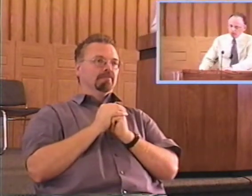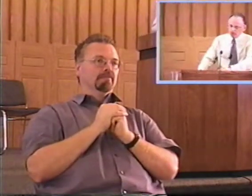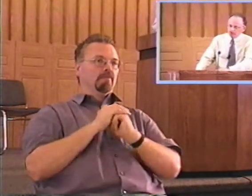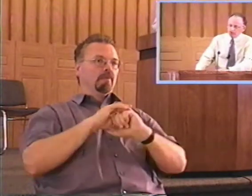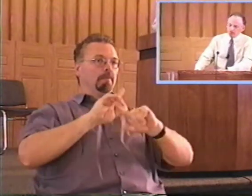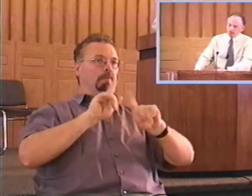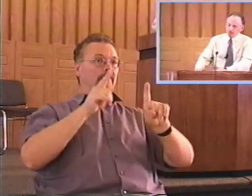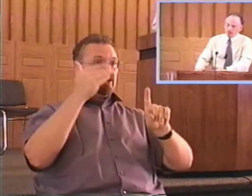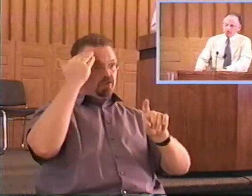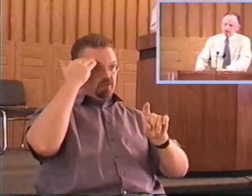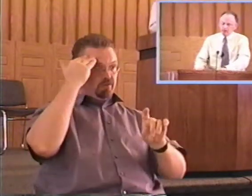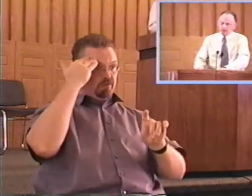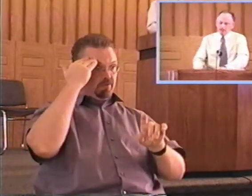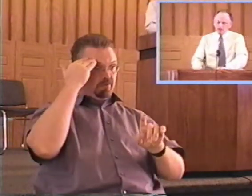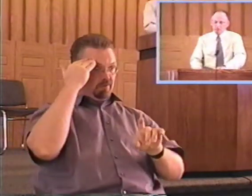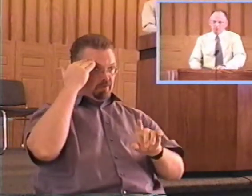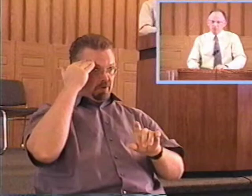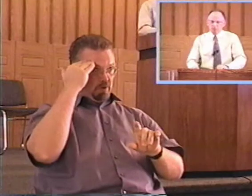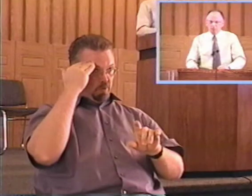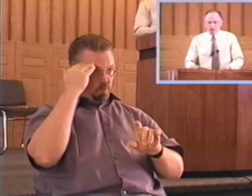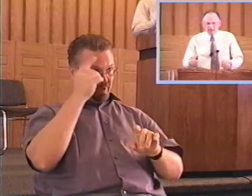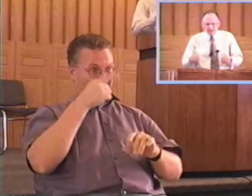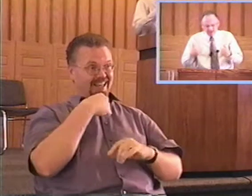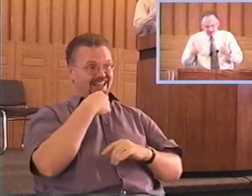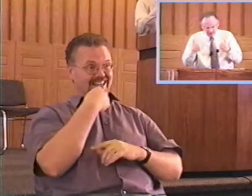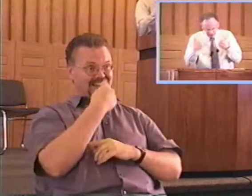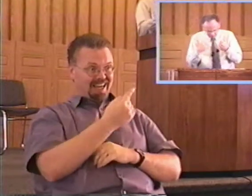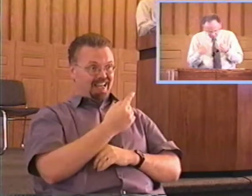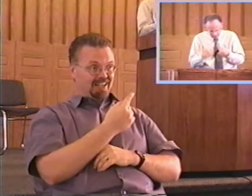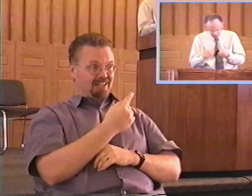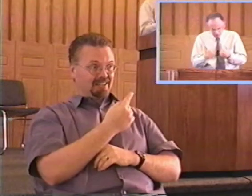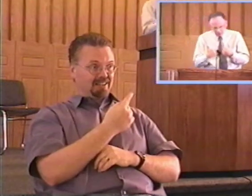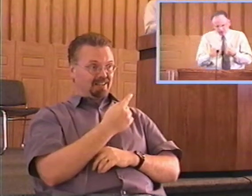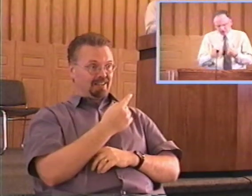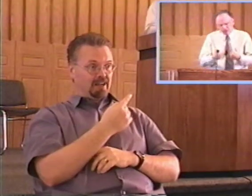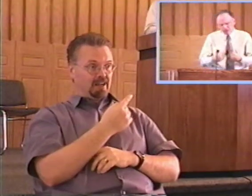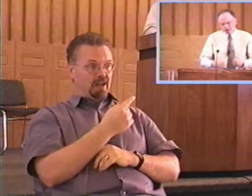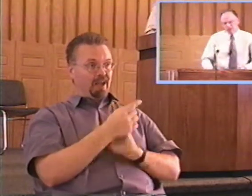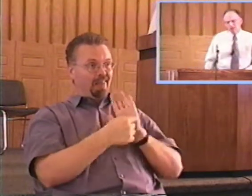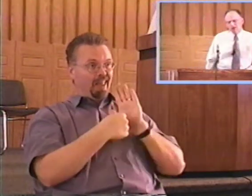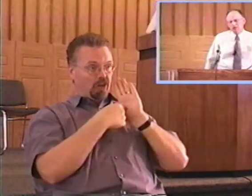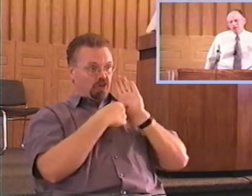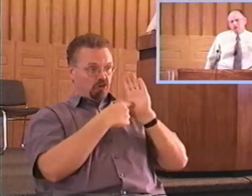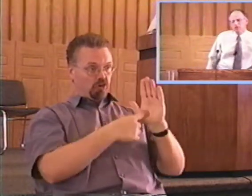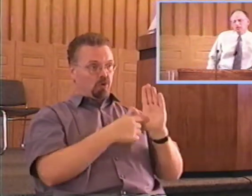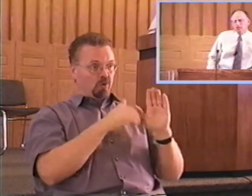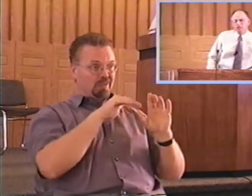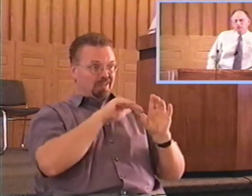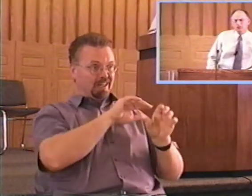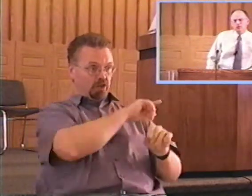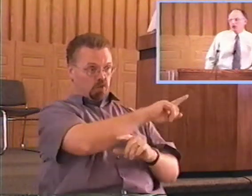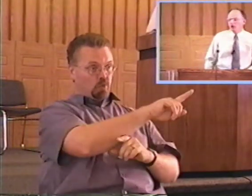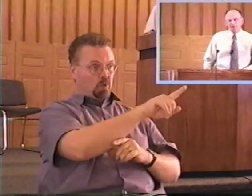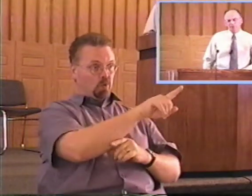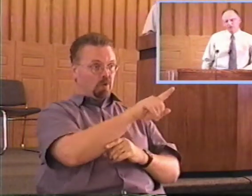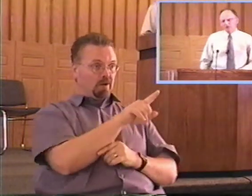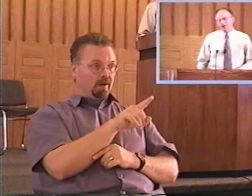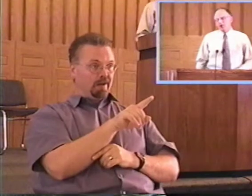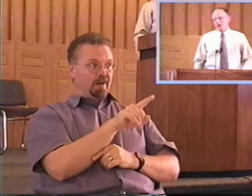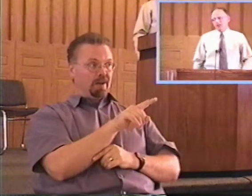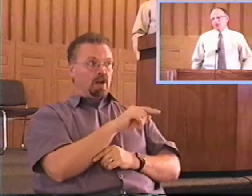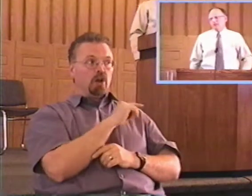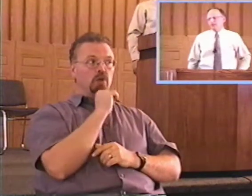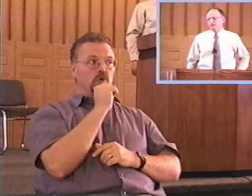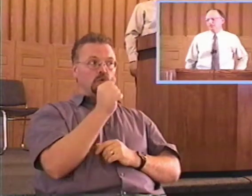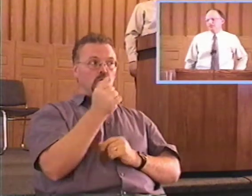But you know what that tells you? You know what that exposes in you? You don't